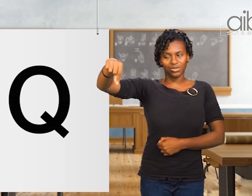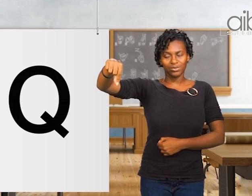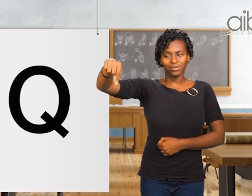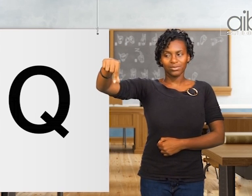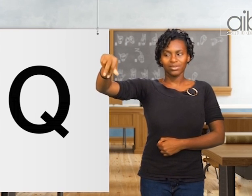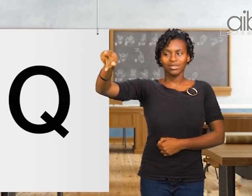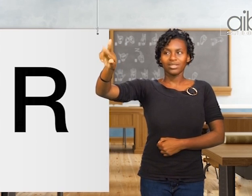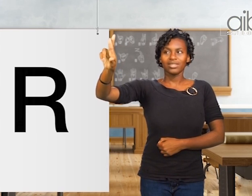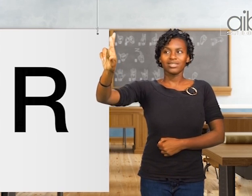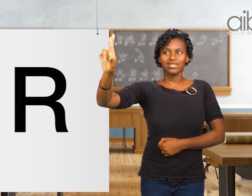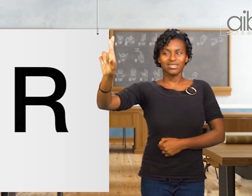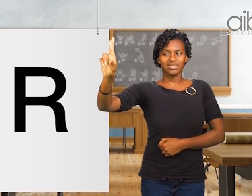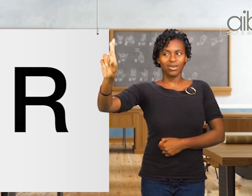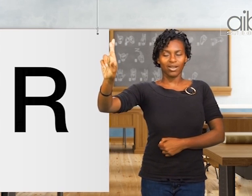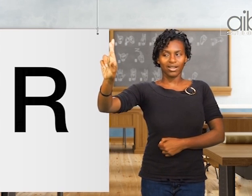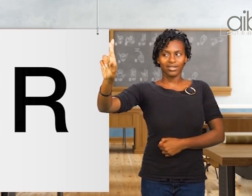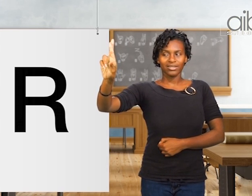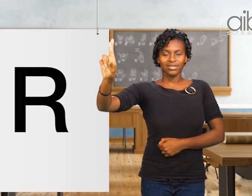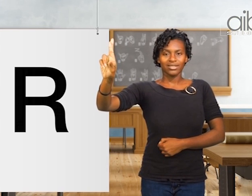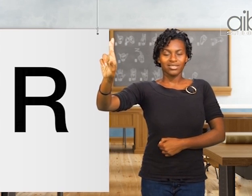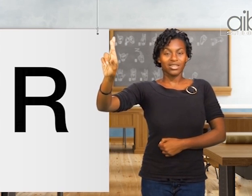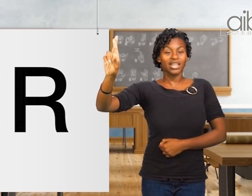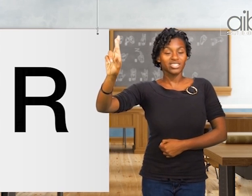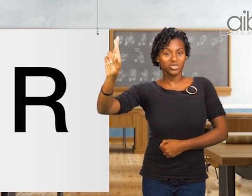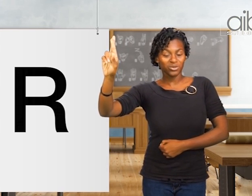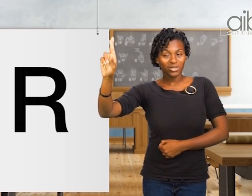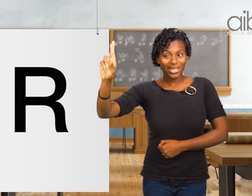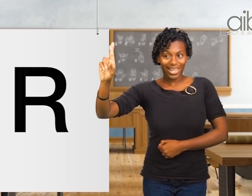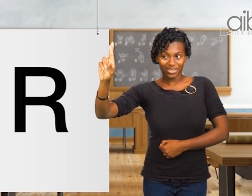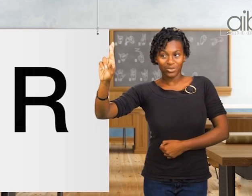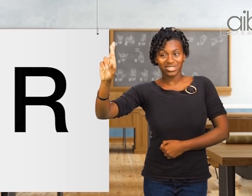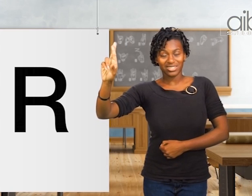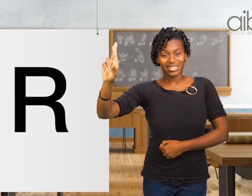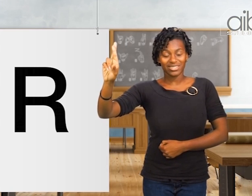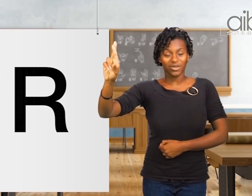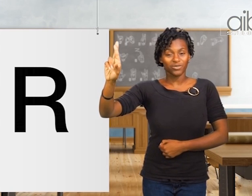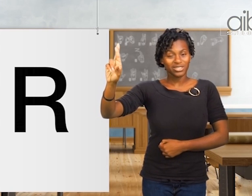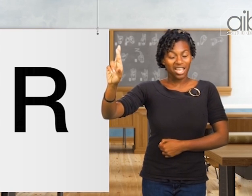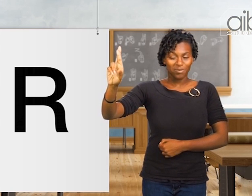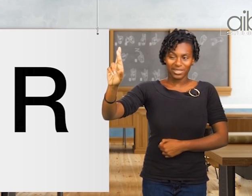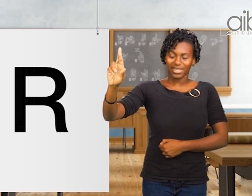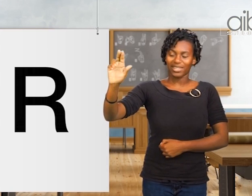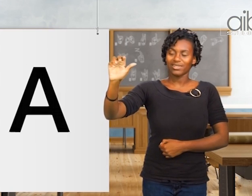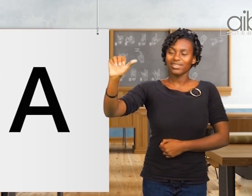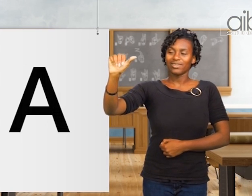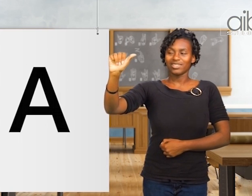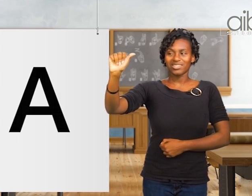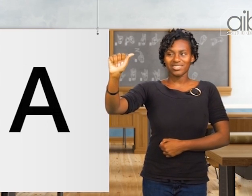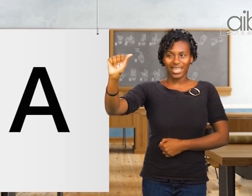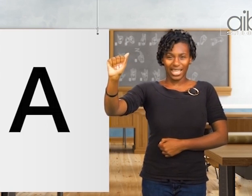Q. This is R. So I just threw a lot at you. Just let's go from the top again. So this is